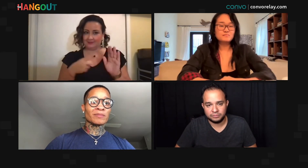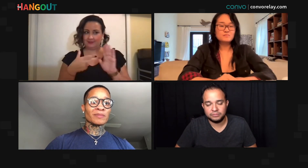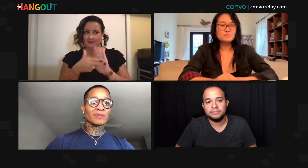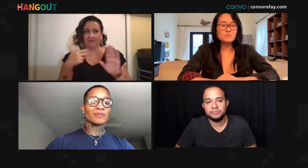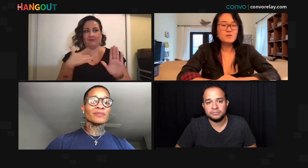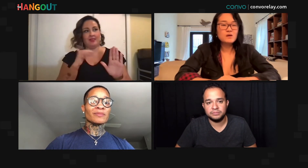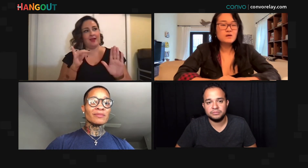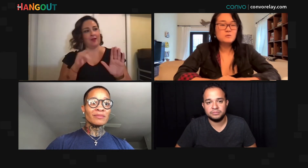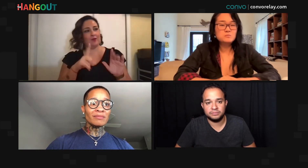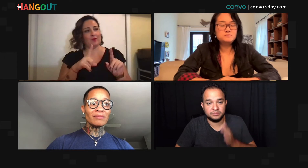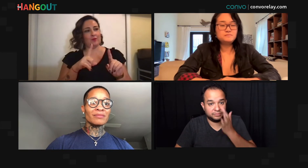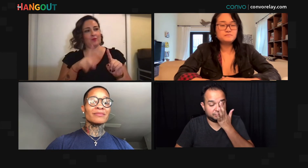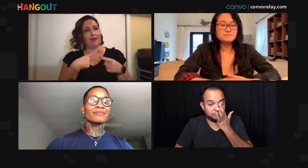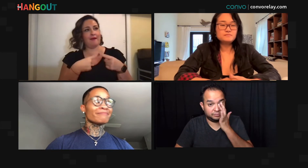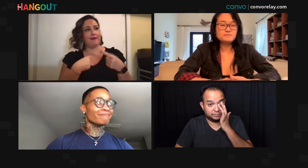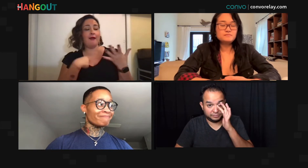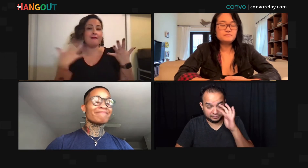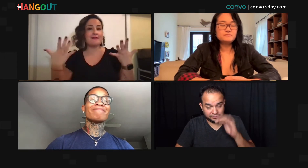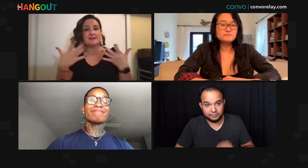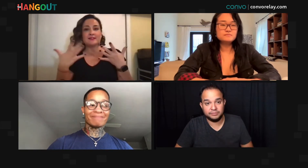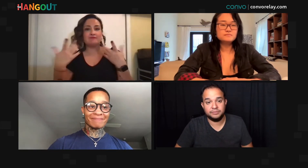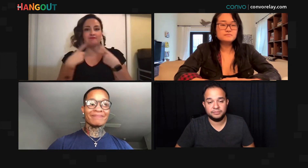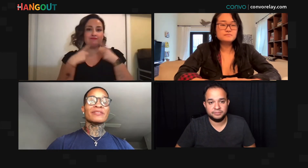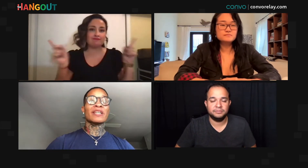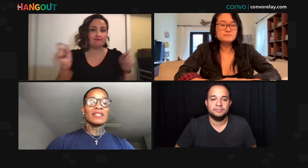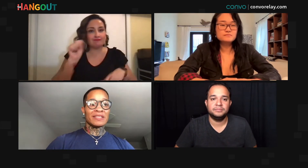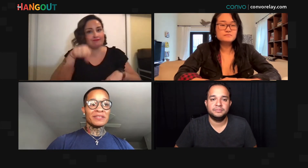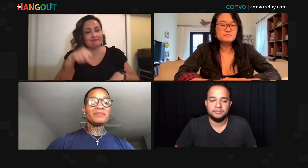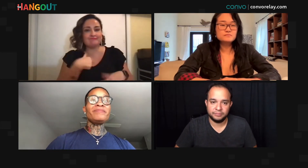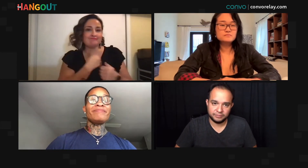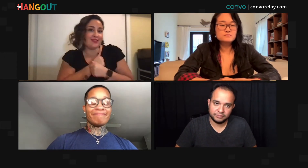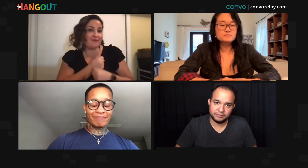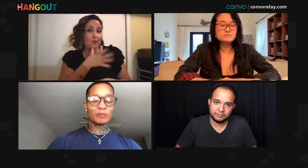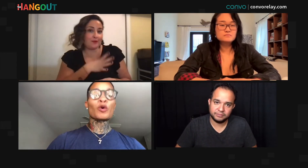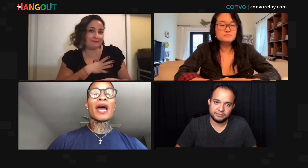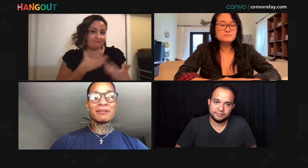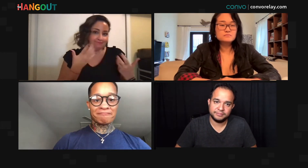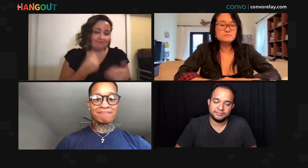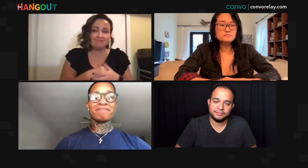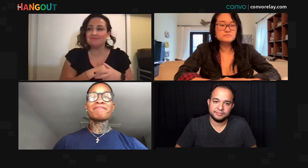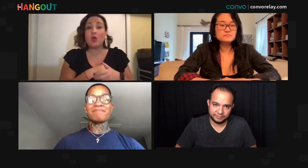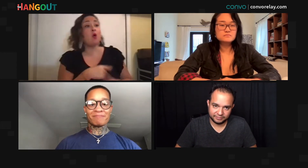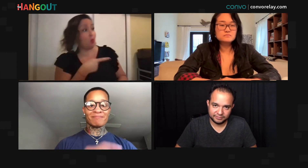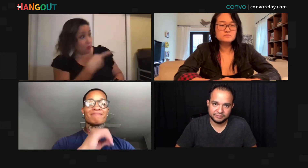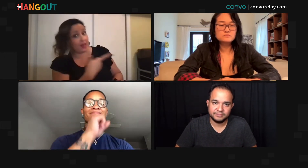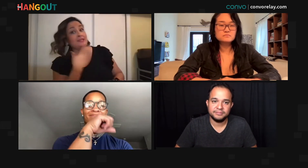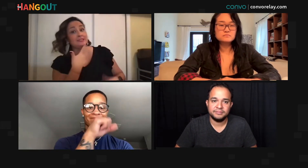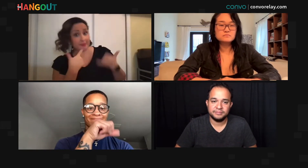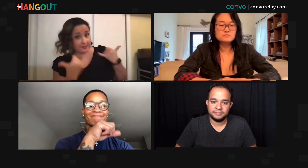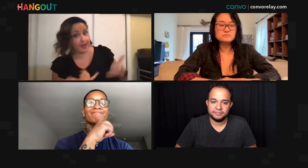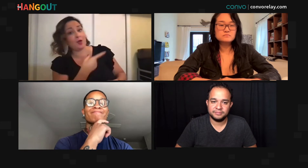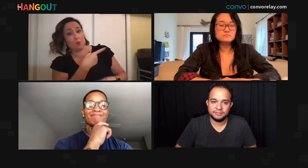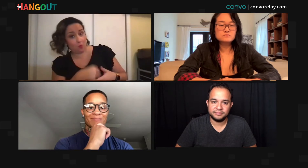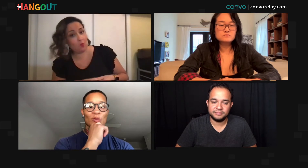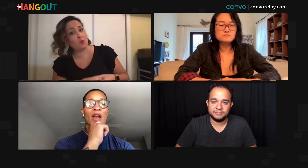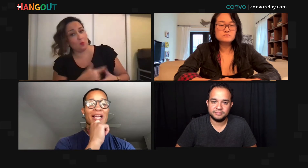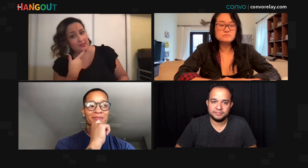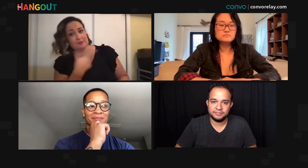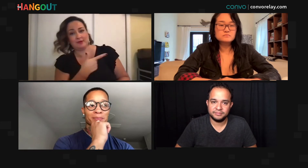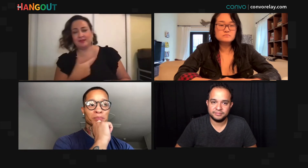think labels is something that these days I really notice. Um, People, say things like, "Oh, okay, I